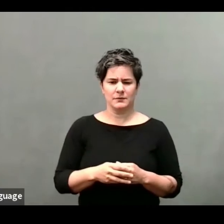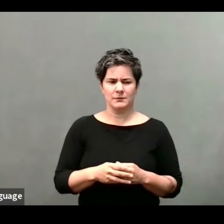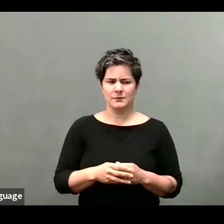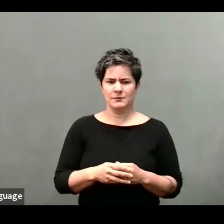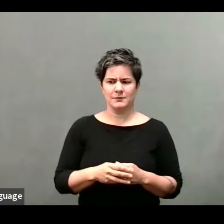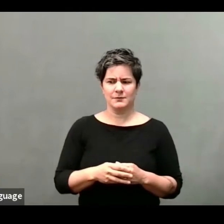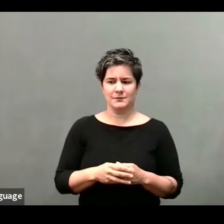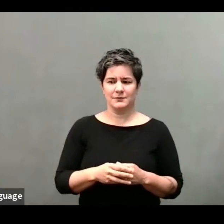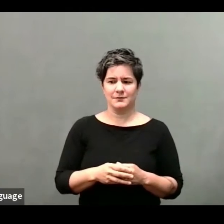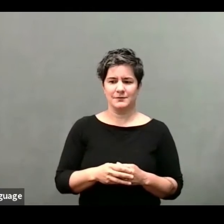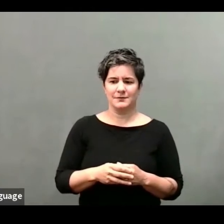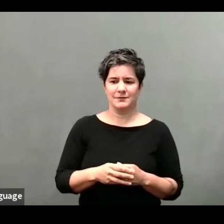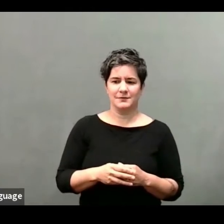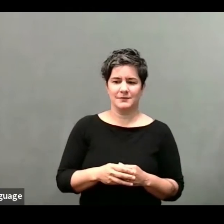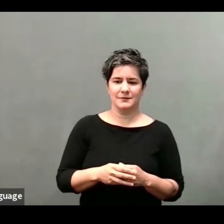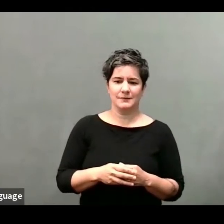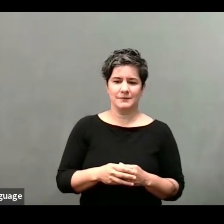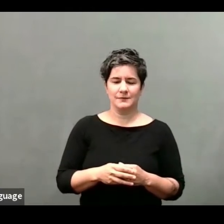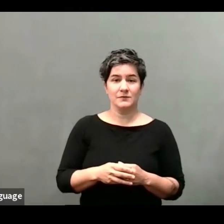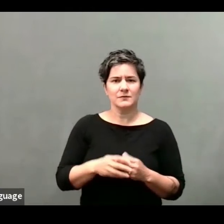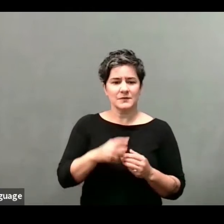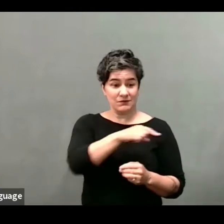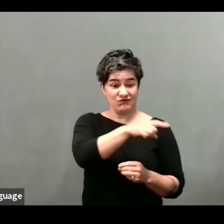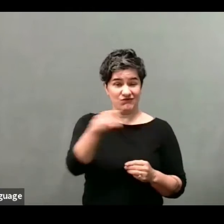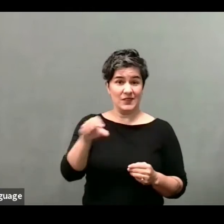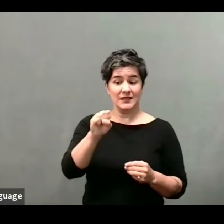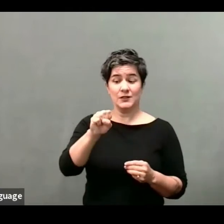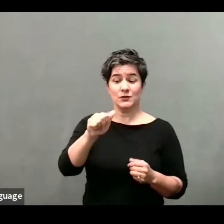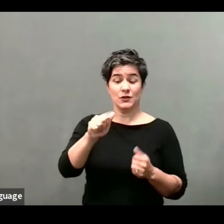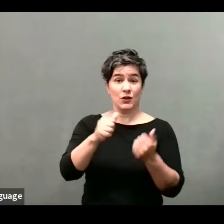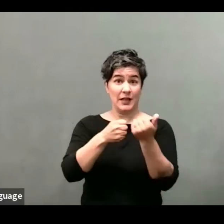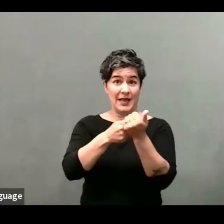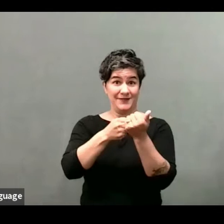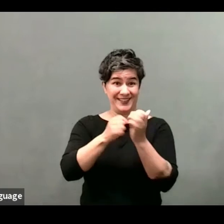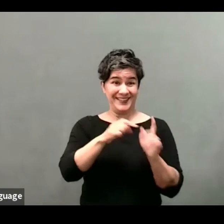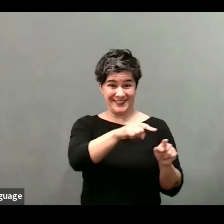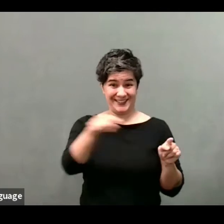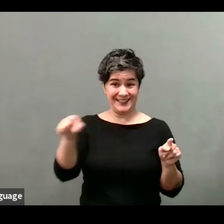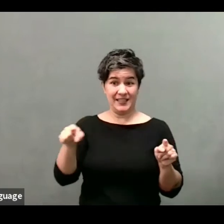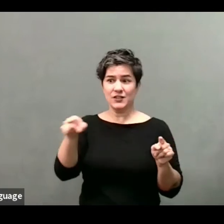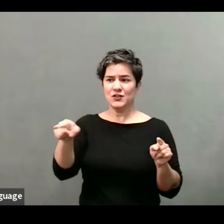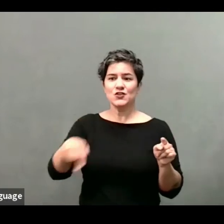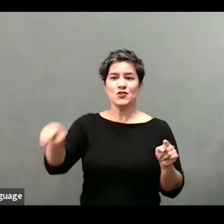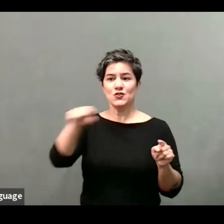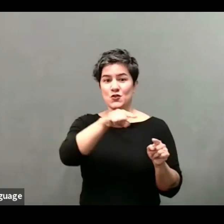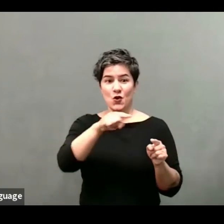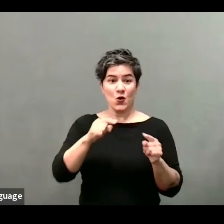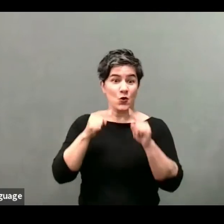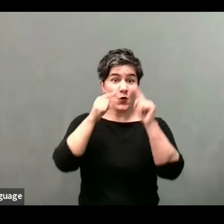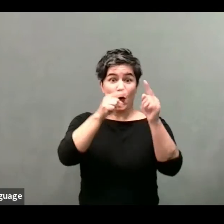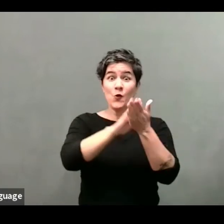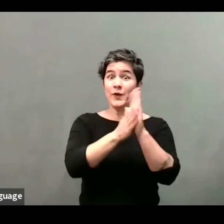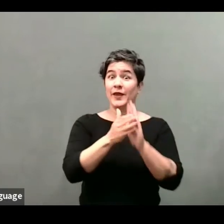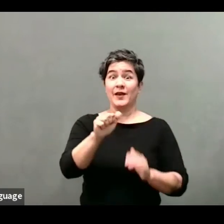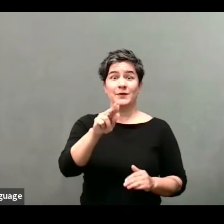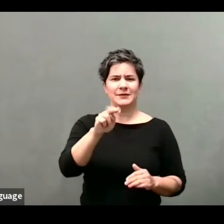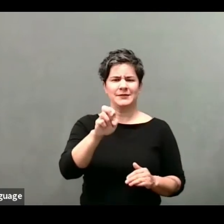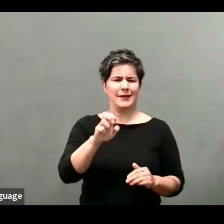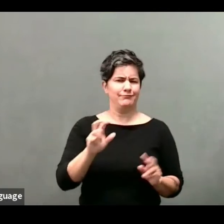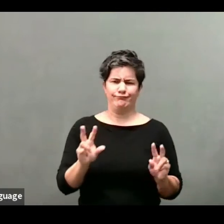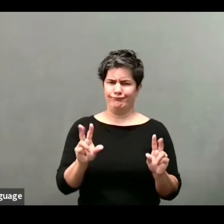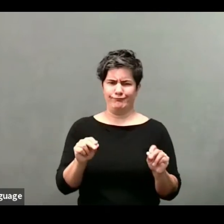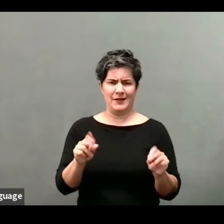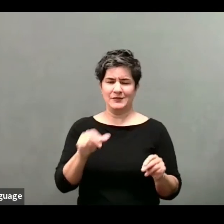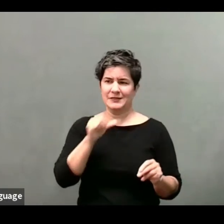make you as a sexual assault advocate into a SANE. That's not your role. That's not what you went to